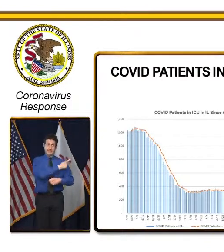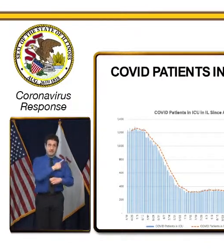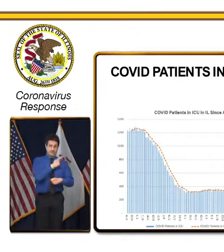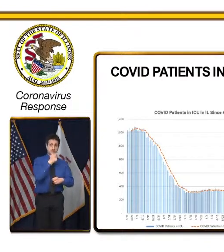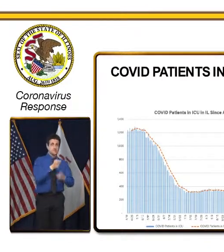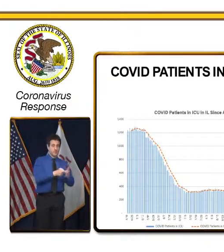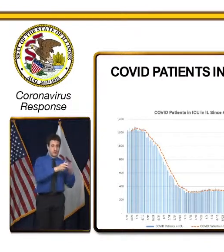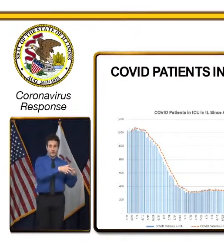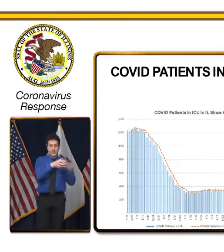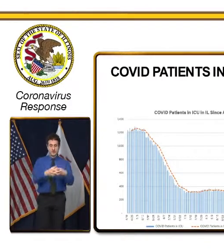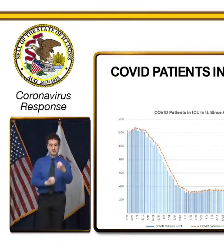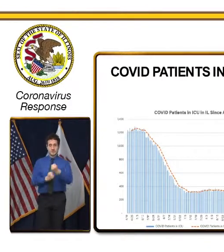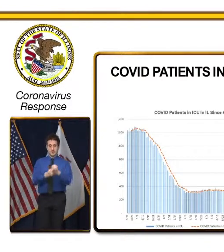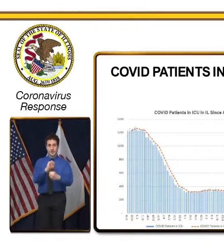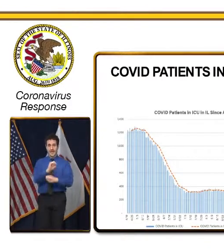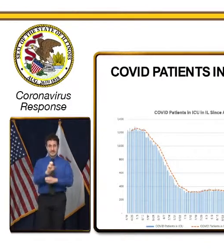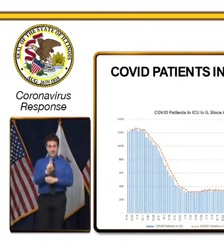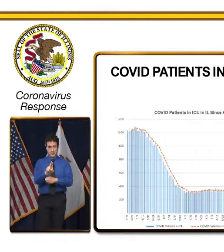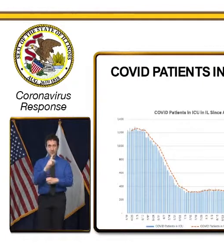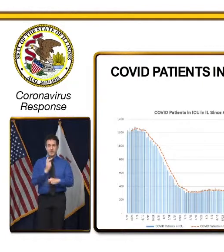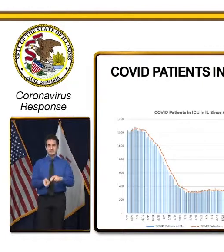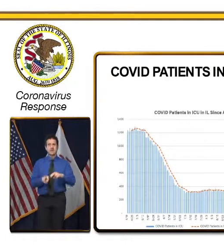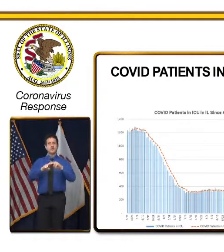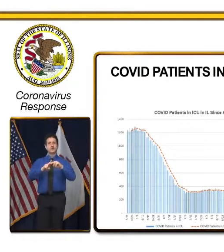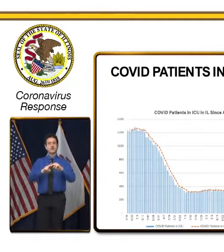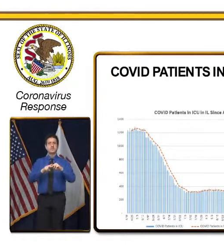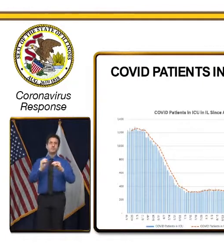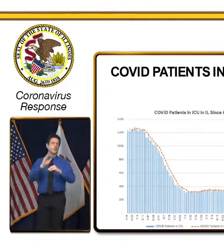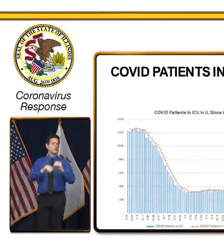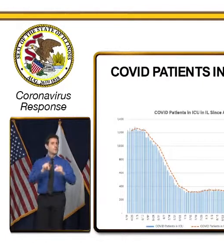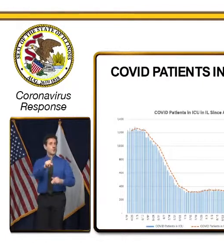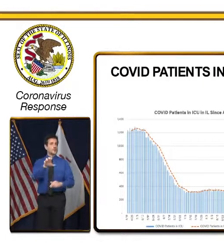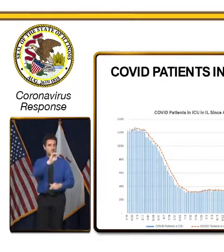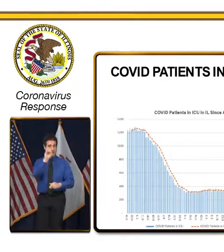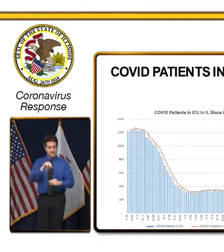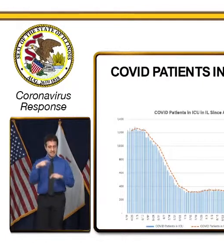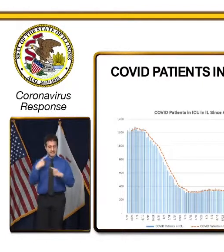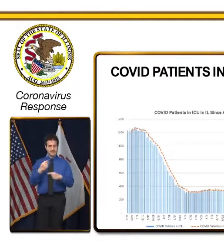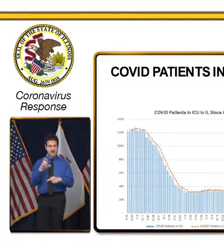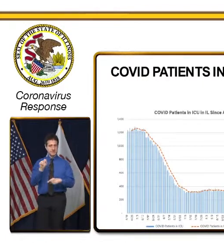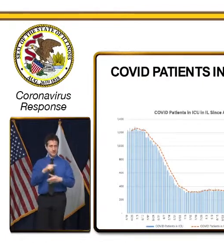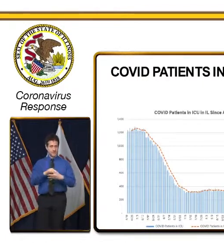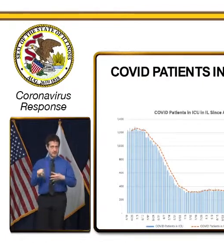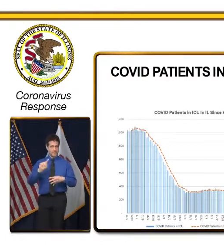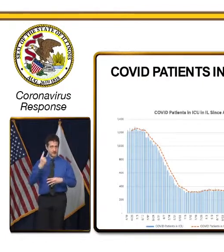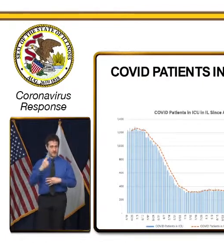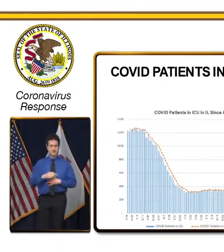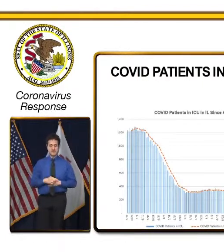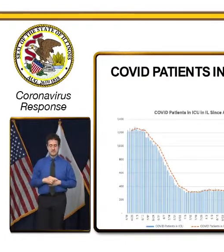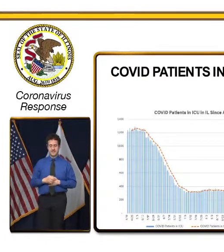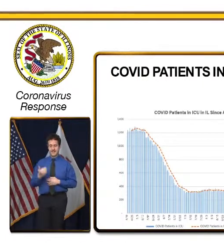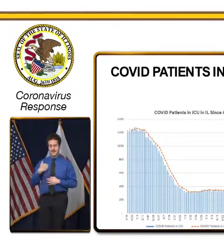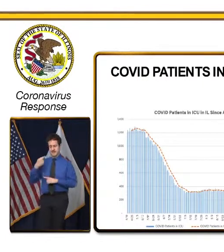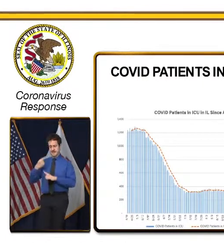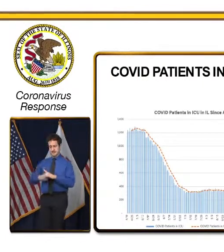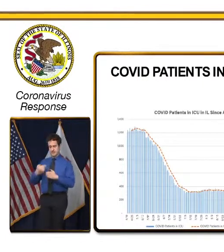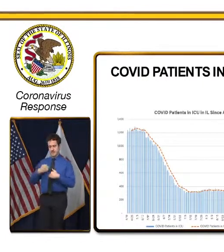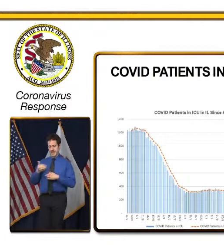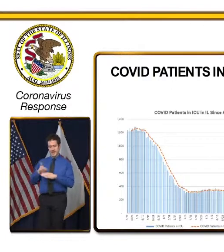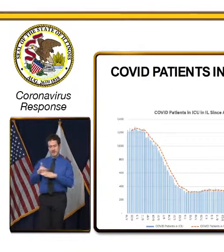is up more than 100% since October 1st. We entered last month with an average of